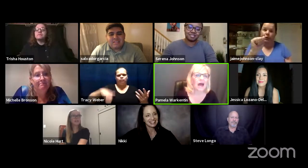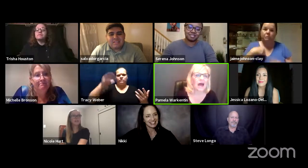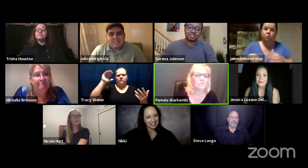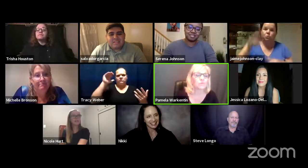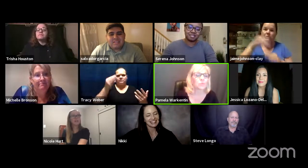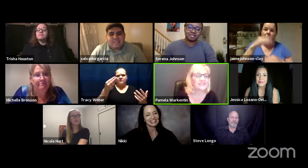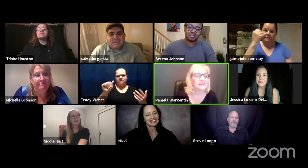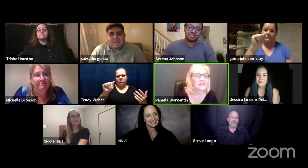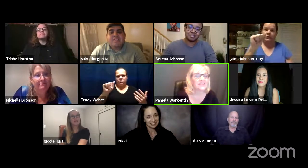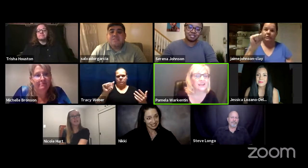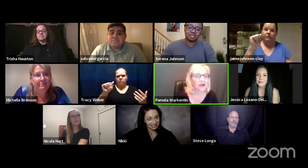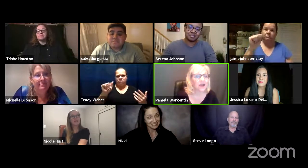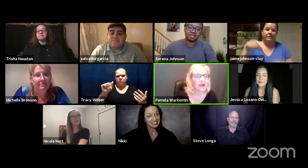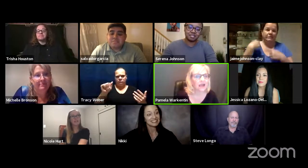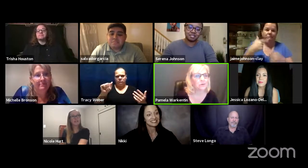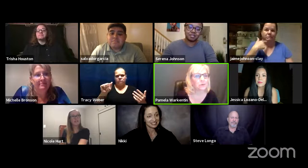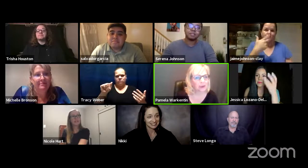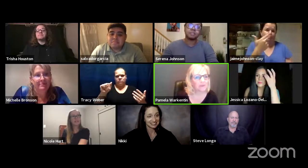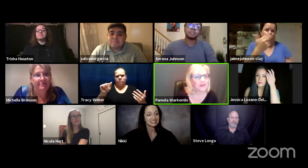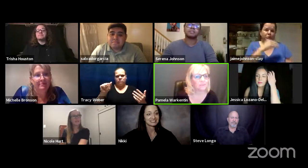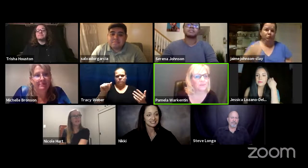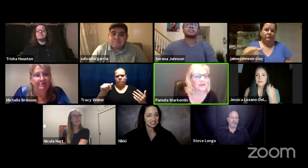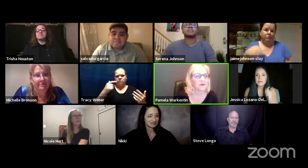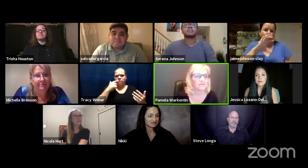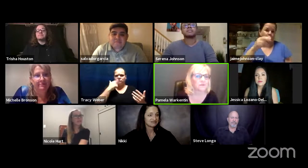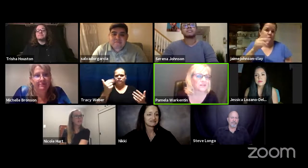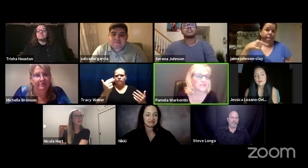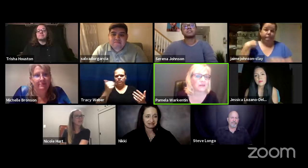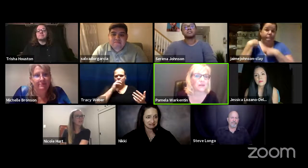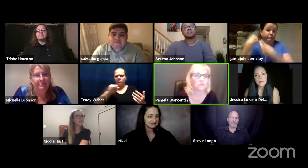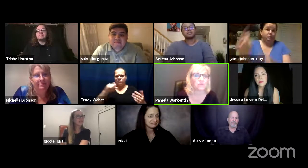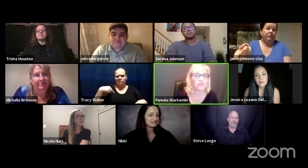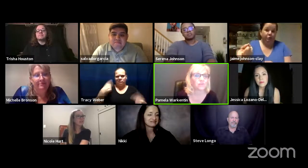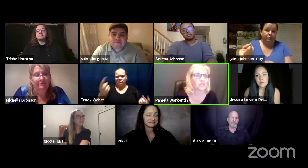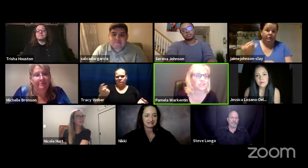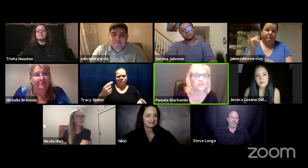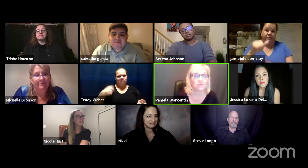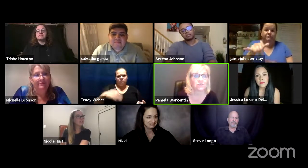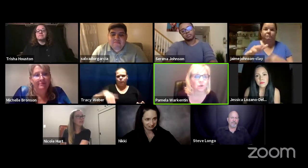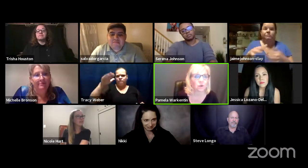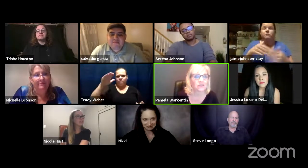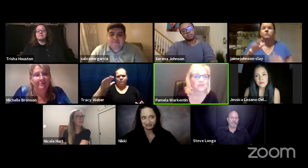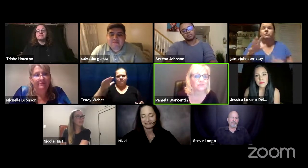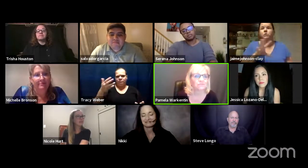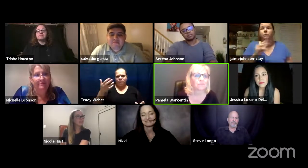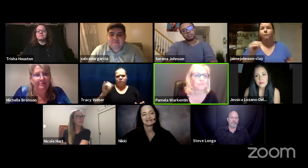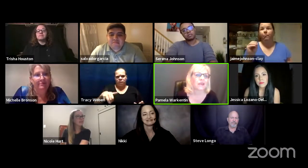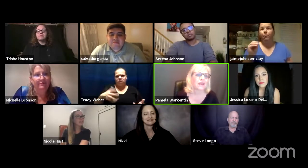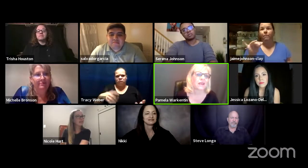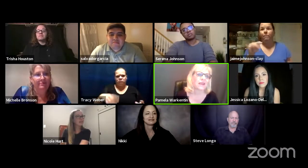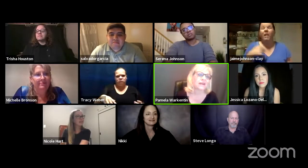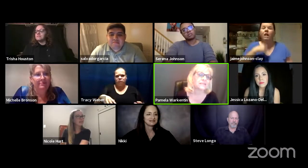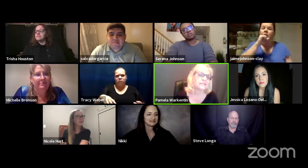I was raised in Madera. I grew up in Madera from the time I was 13 years old,